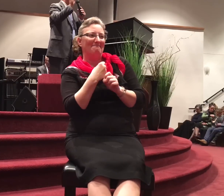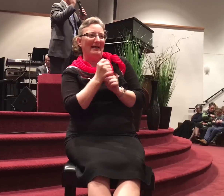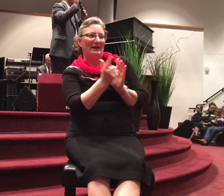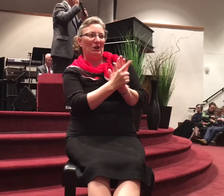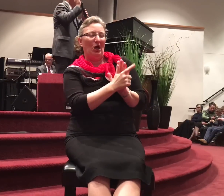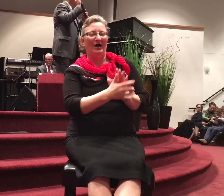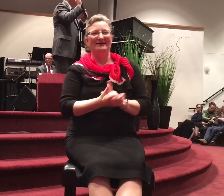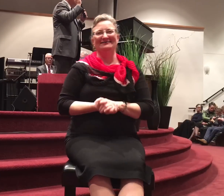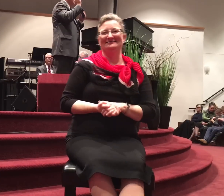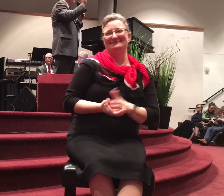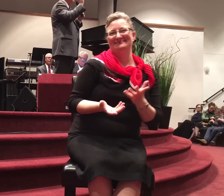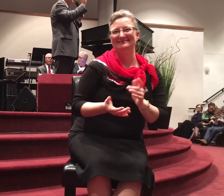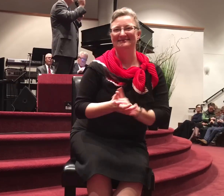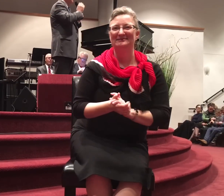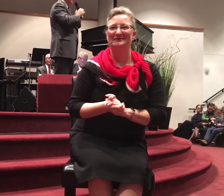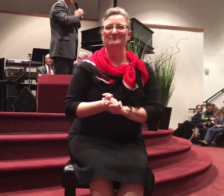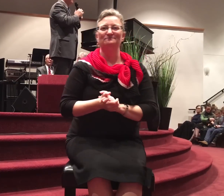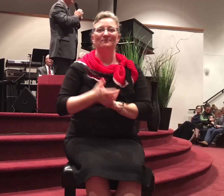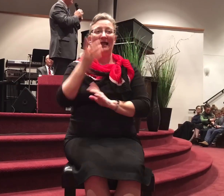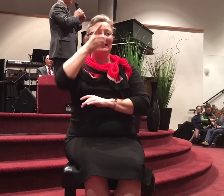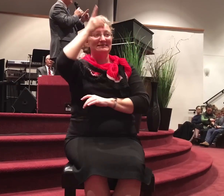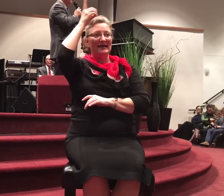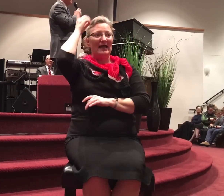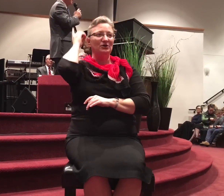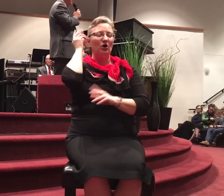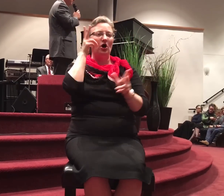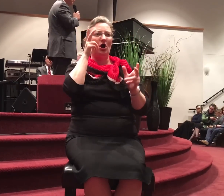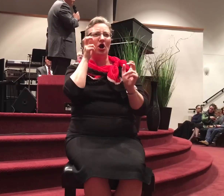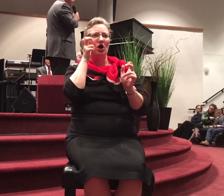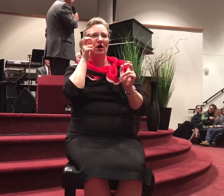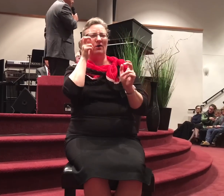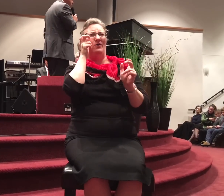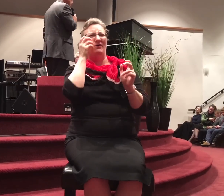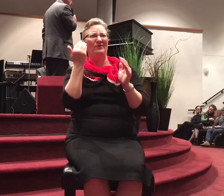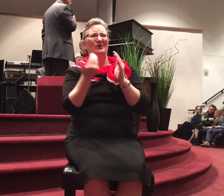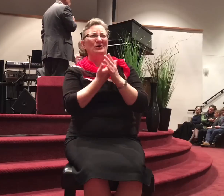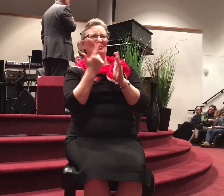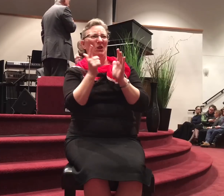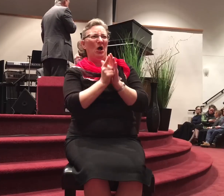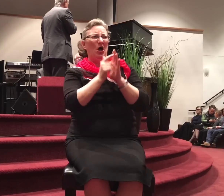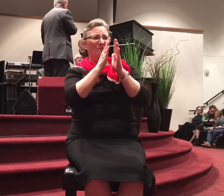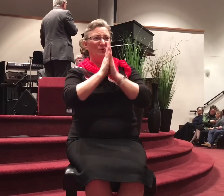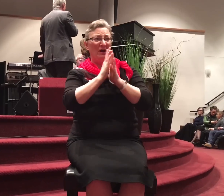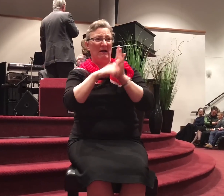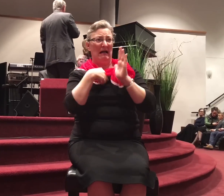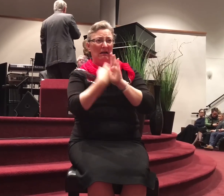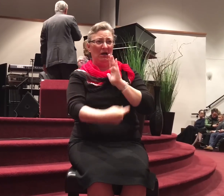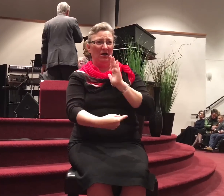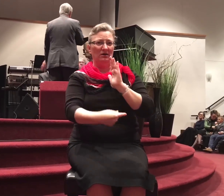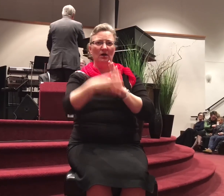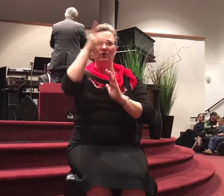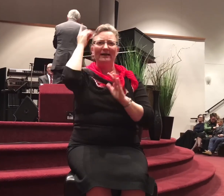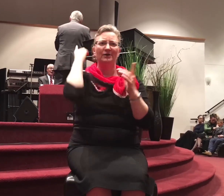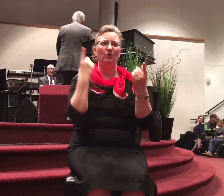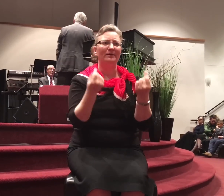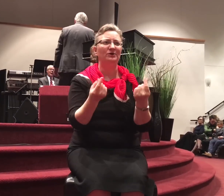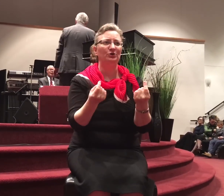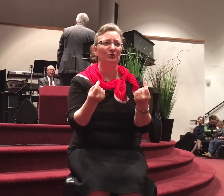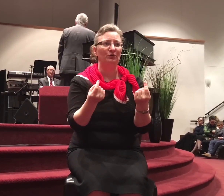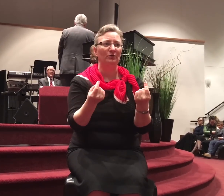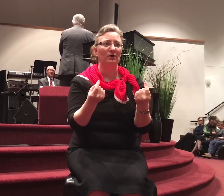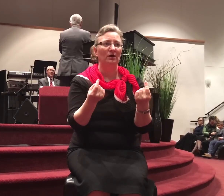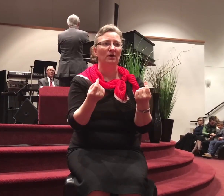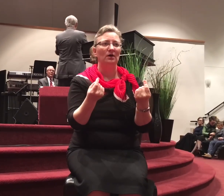new law outlawing prayer, what do you think he did? He didn't protest. He didn't go in the